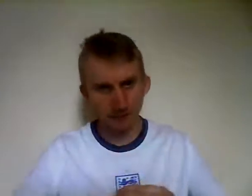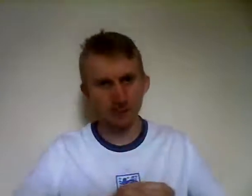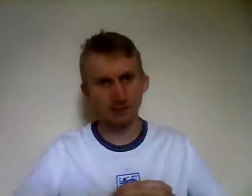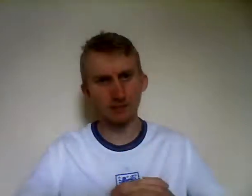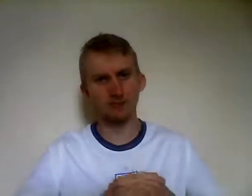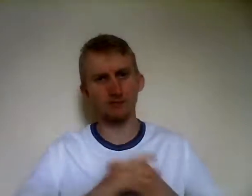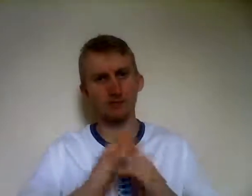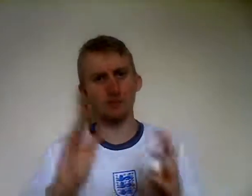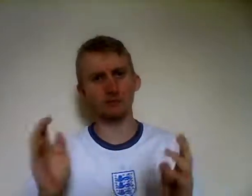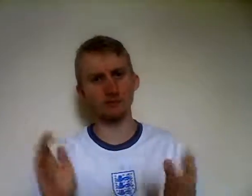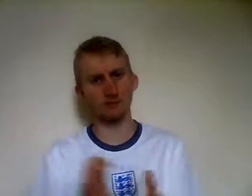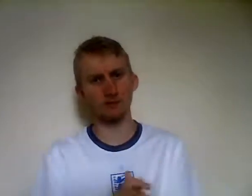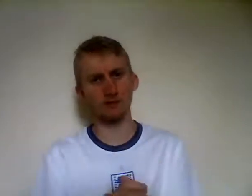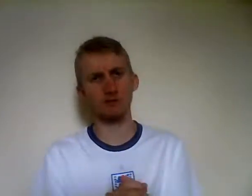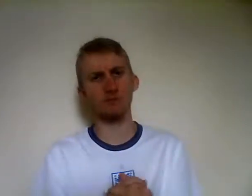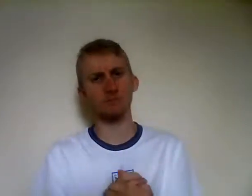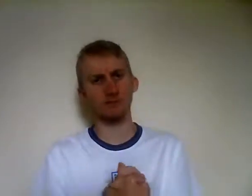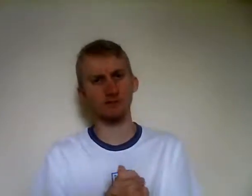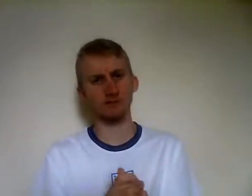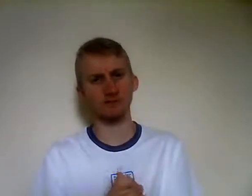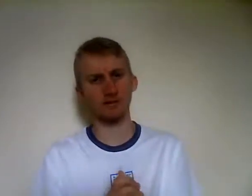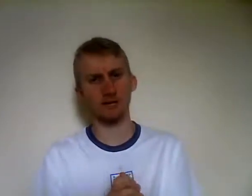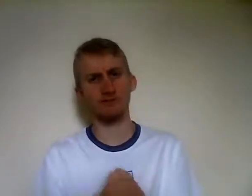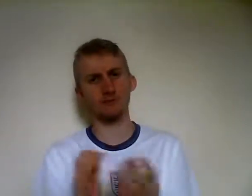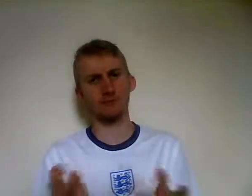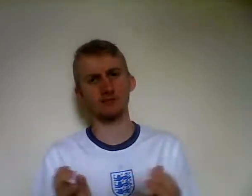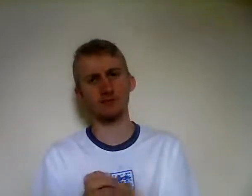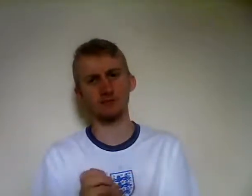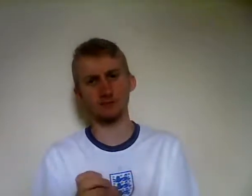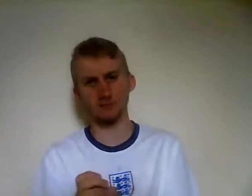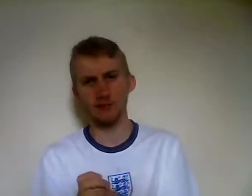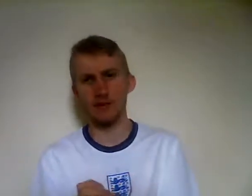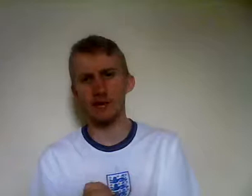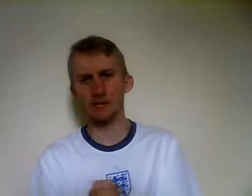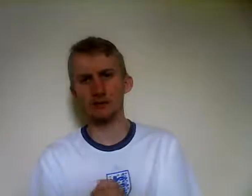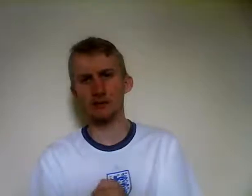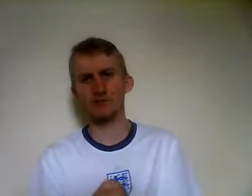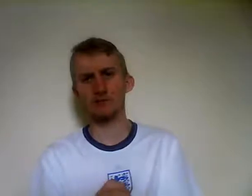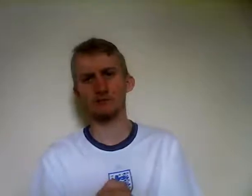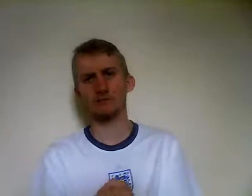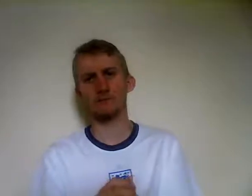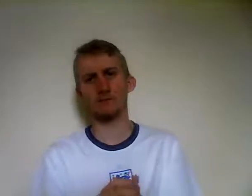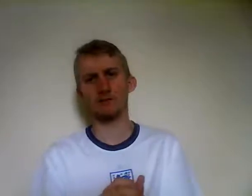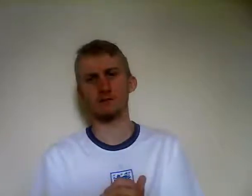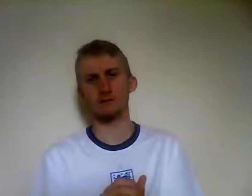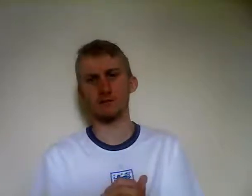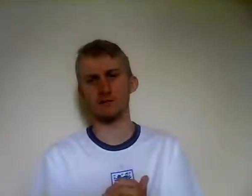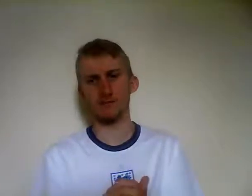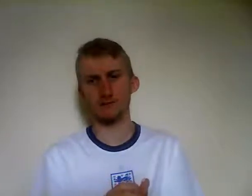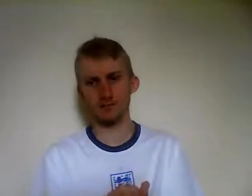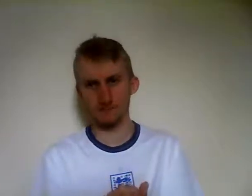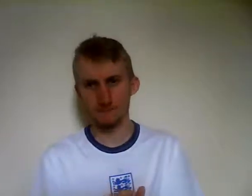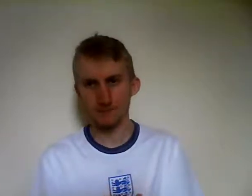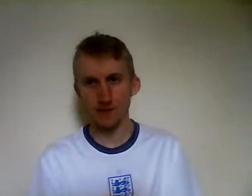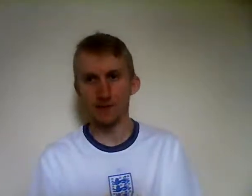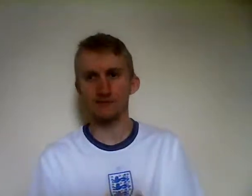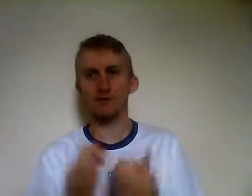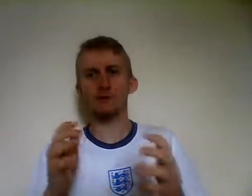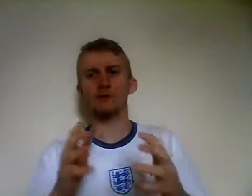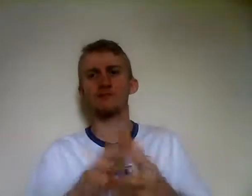making former current players and staff the biggest creditors and giving hope that a rescue bid would be accepted. The offer of